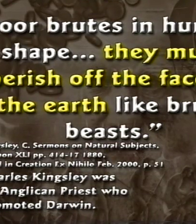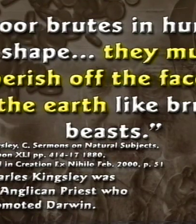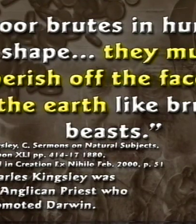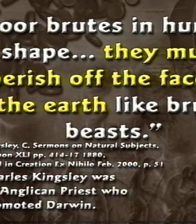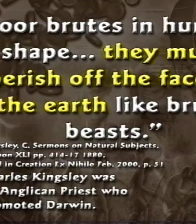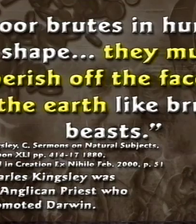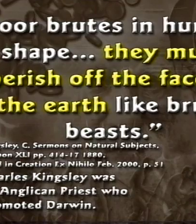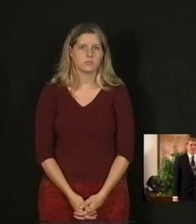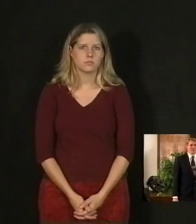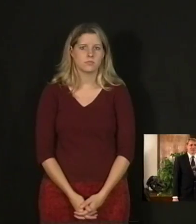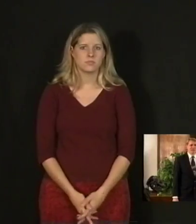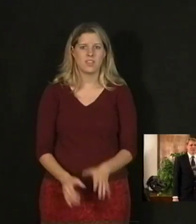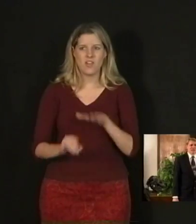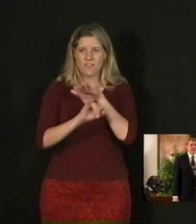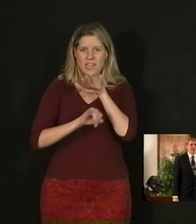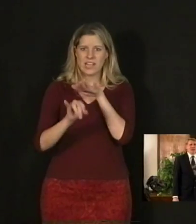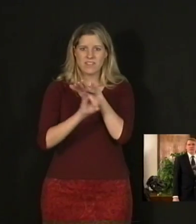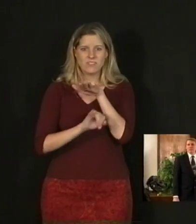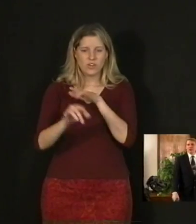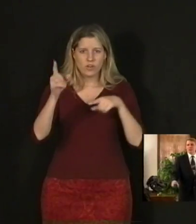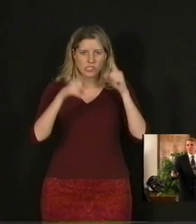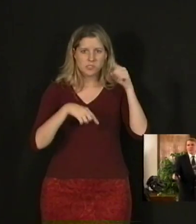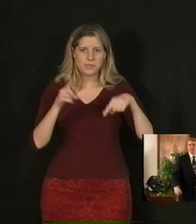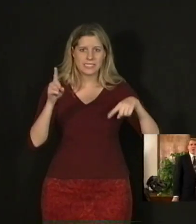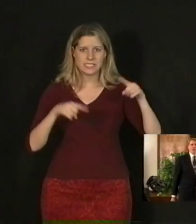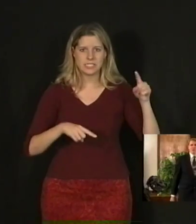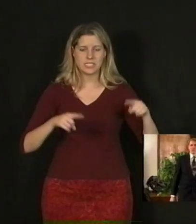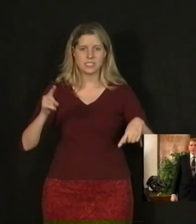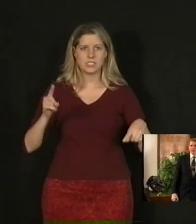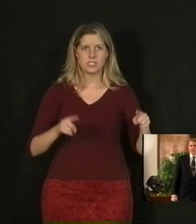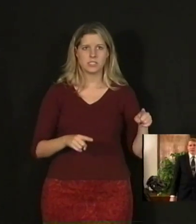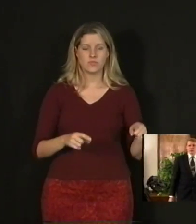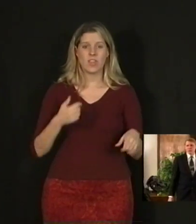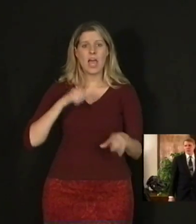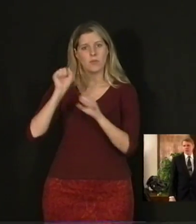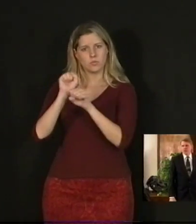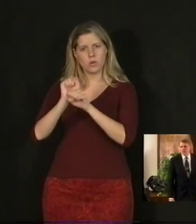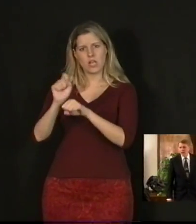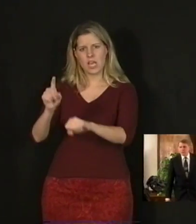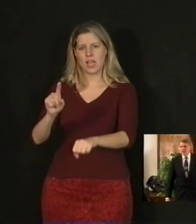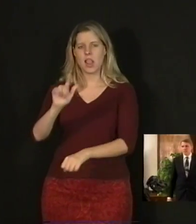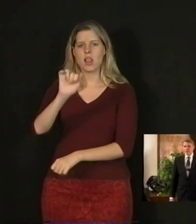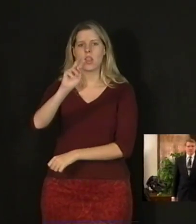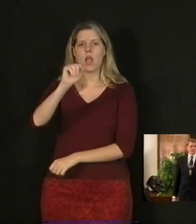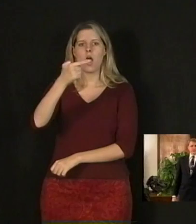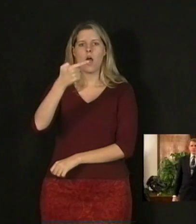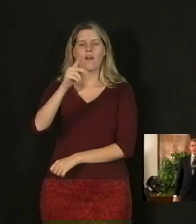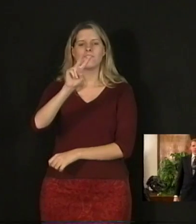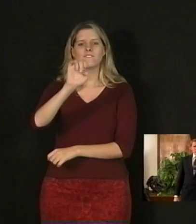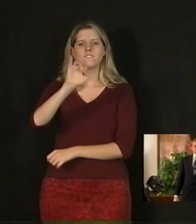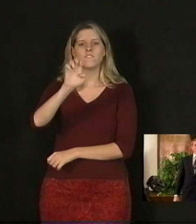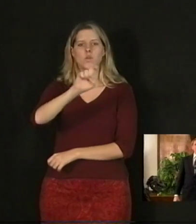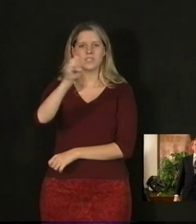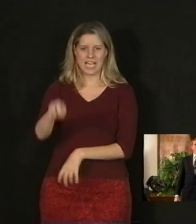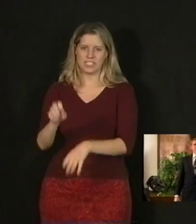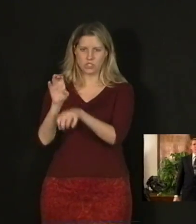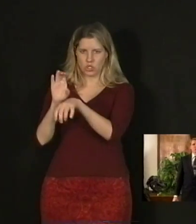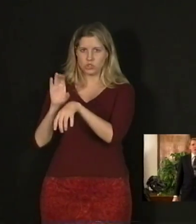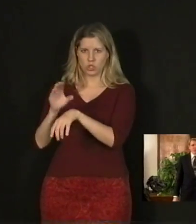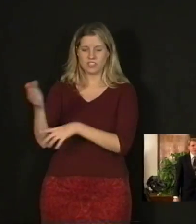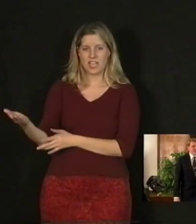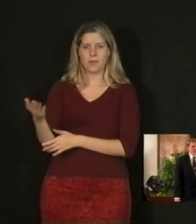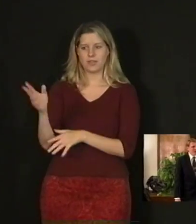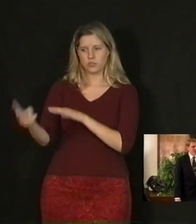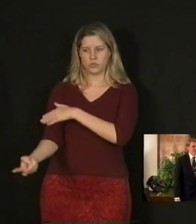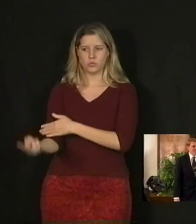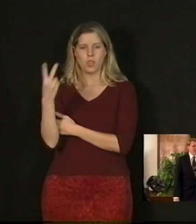They're inferior species. Brother, I was working in Longview, Texas at a church there. I was out 2 in the morning going to the